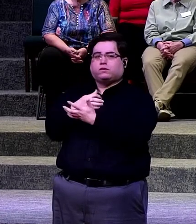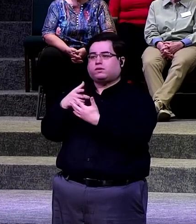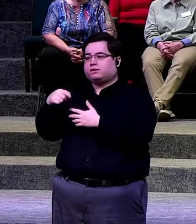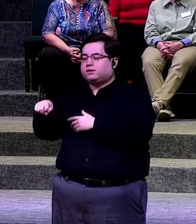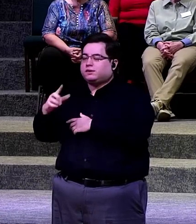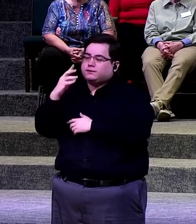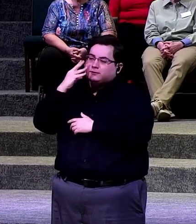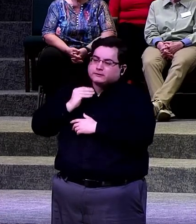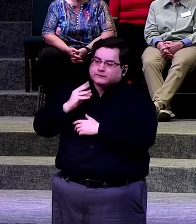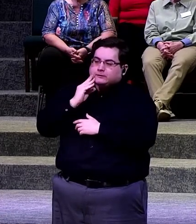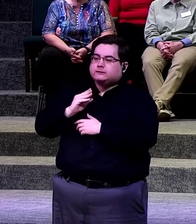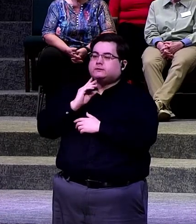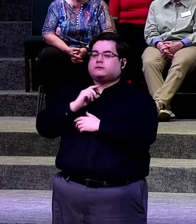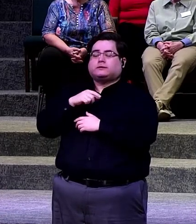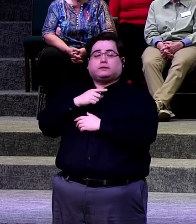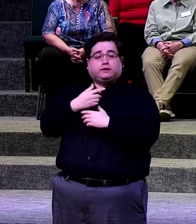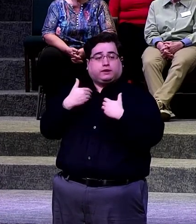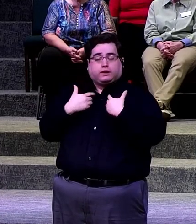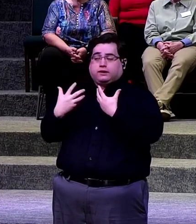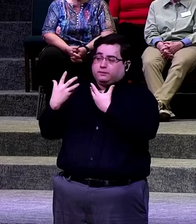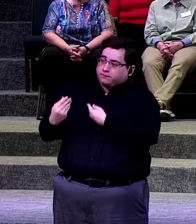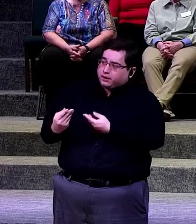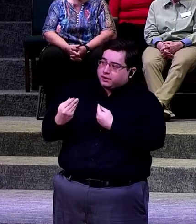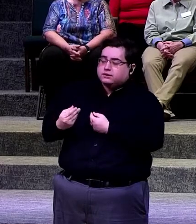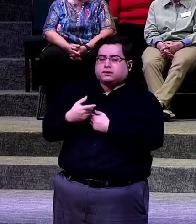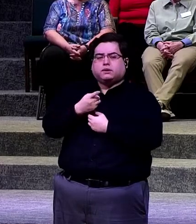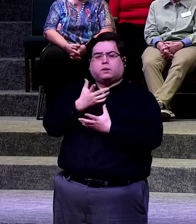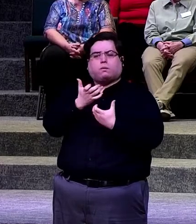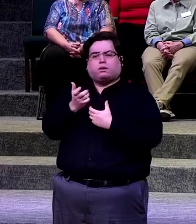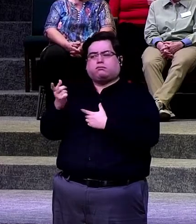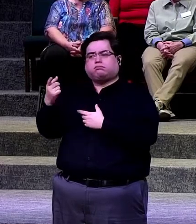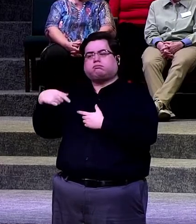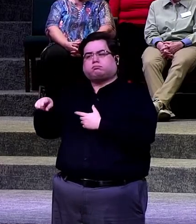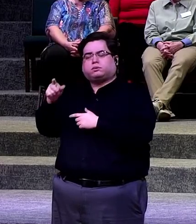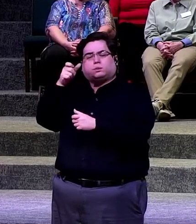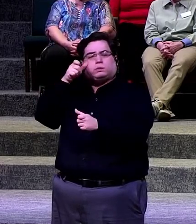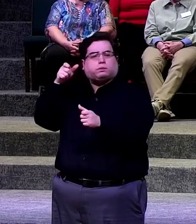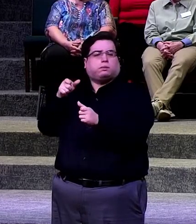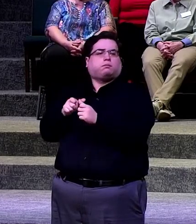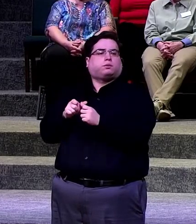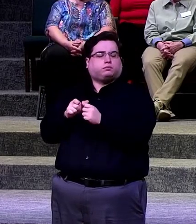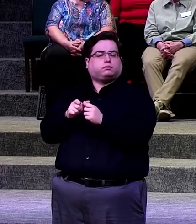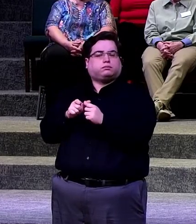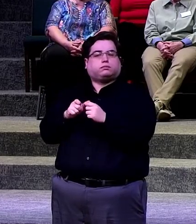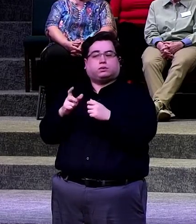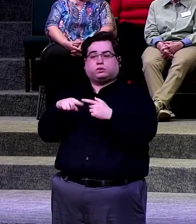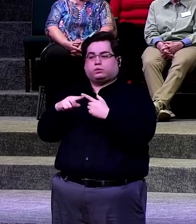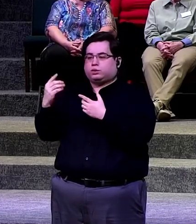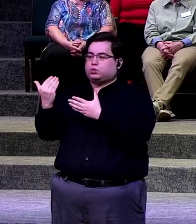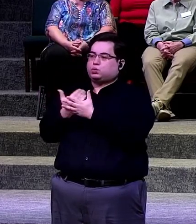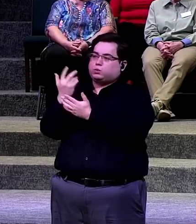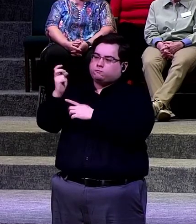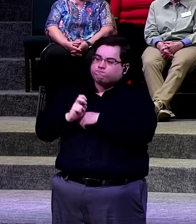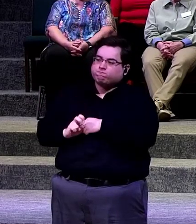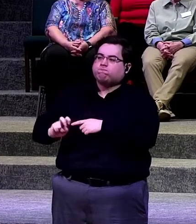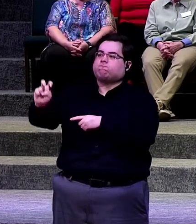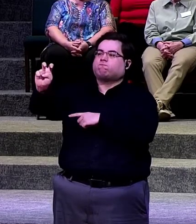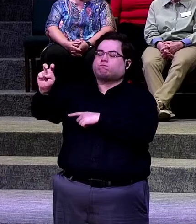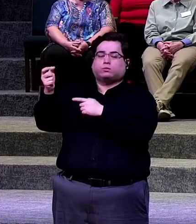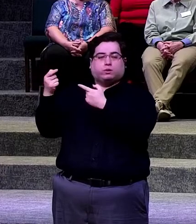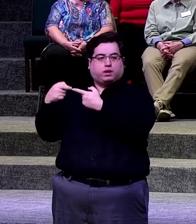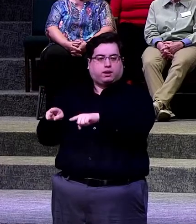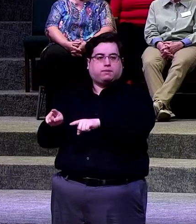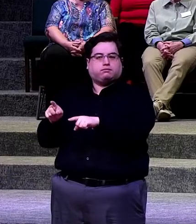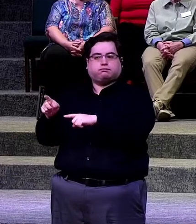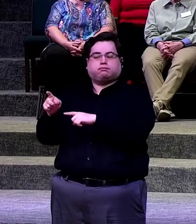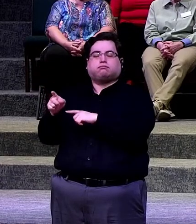and compassion. And he wanted them to remember that, for when this new adventure was going to take place, there